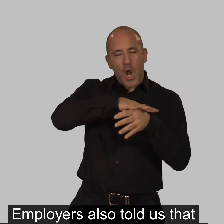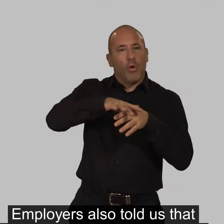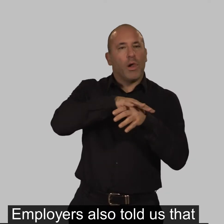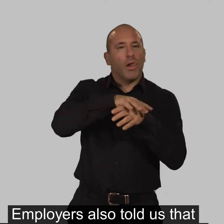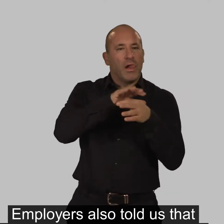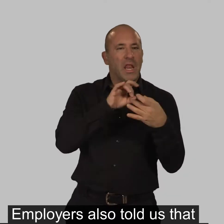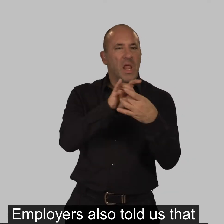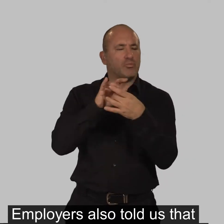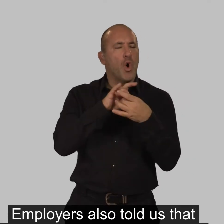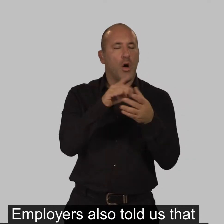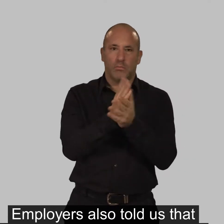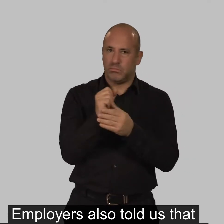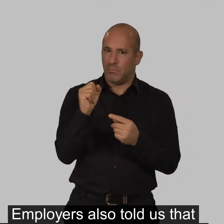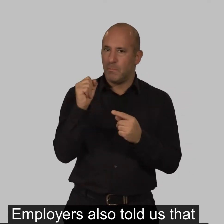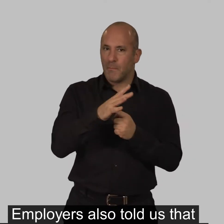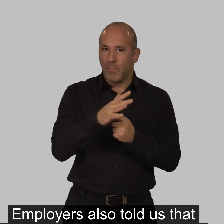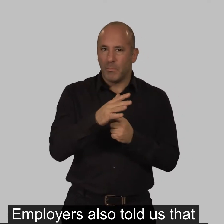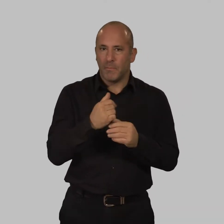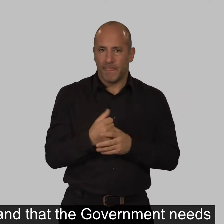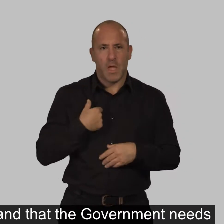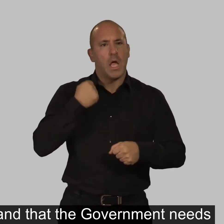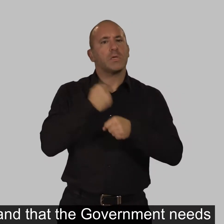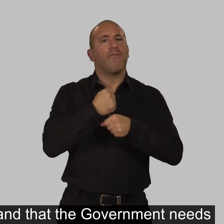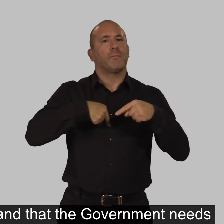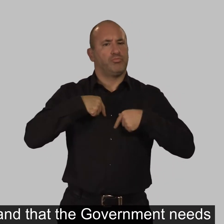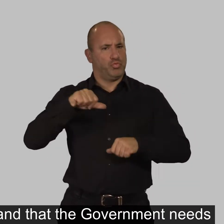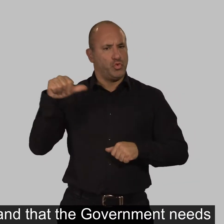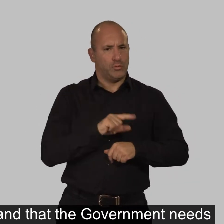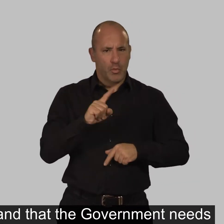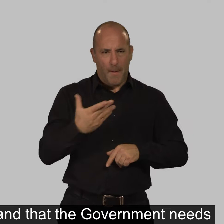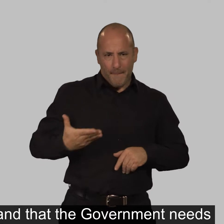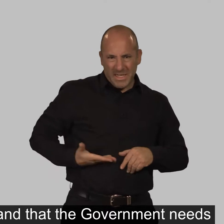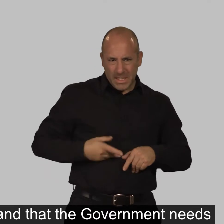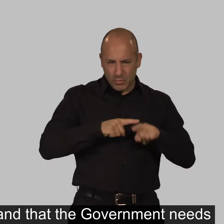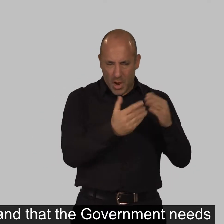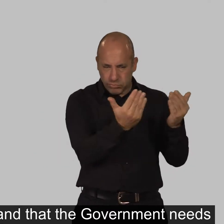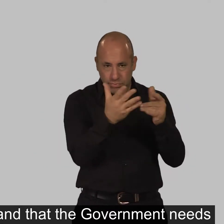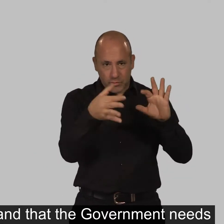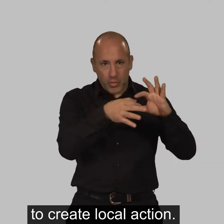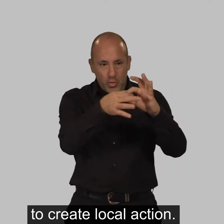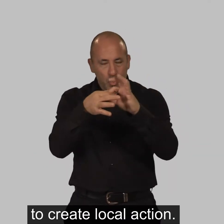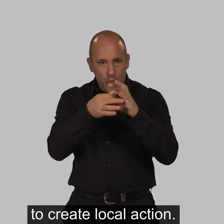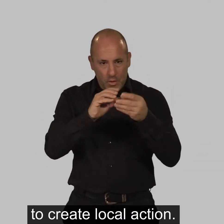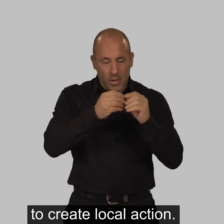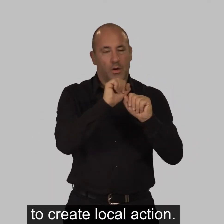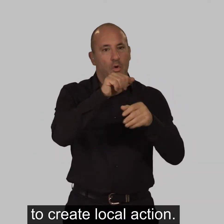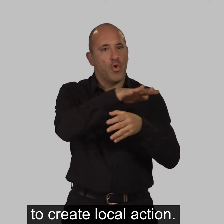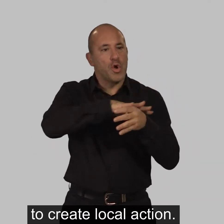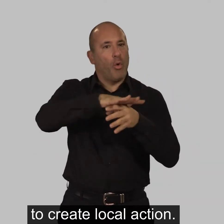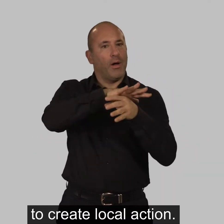Employers also told us that local networks were important and that the government needs to bring